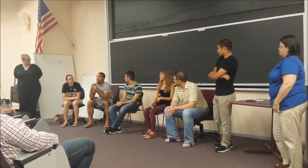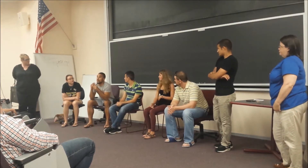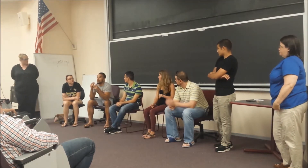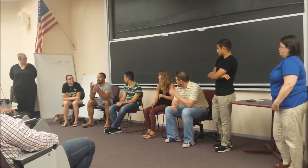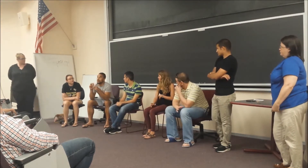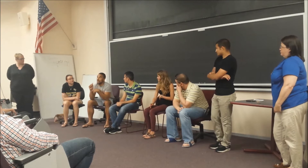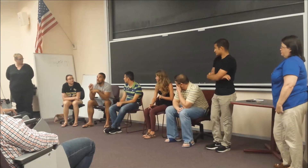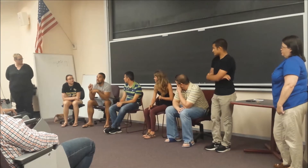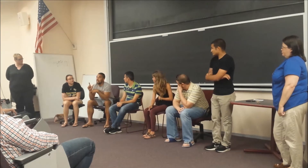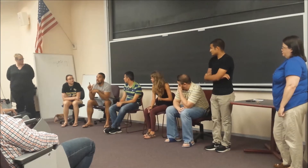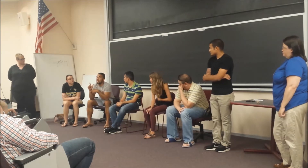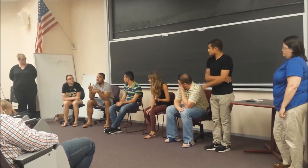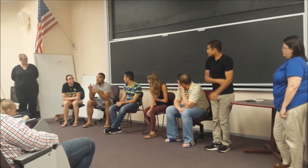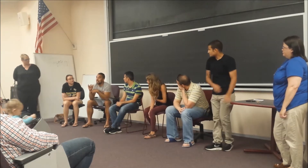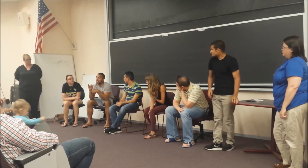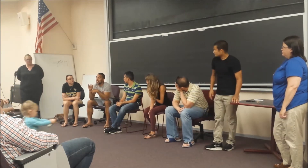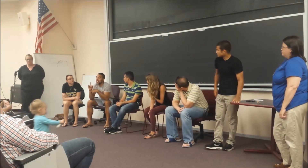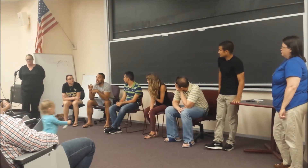Well,